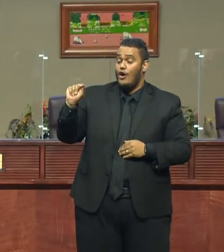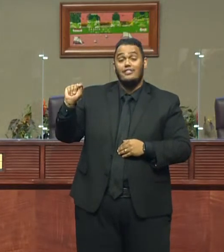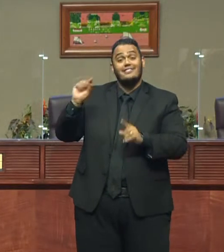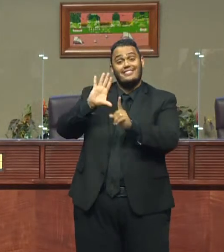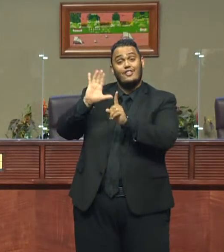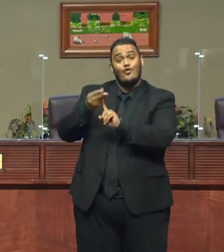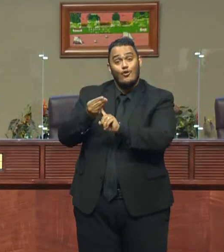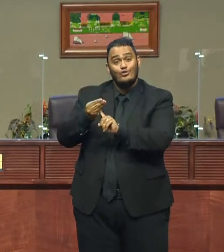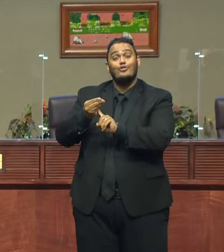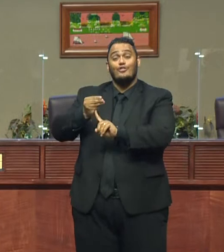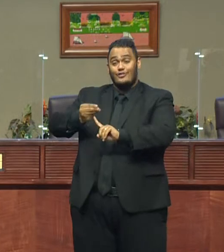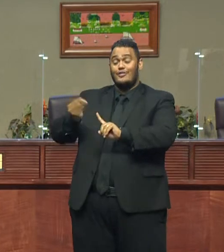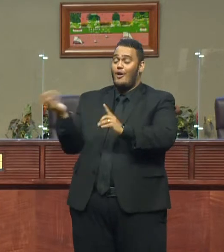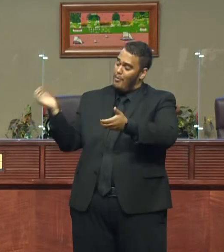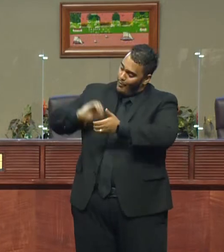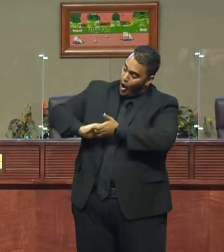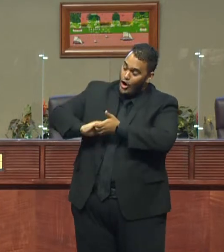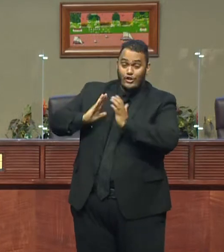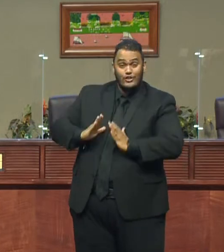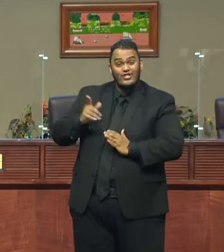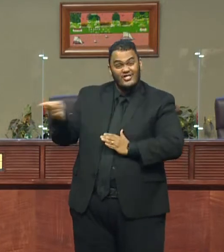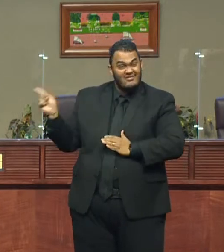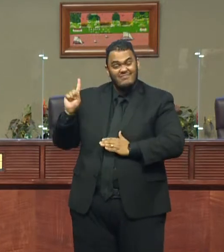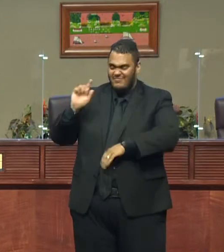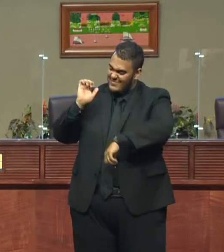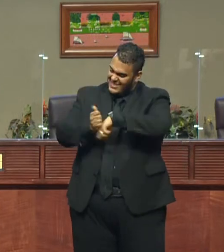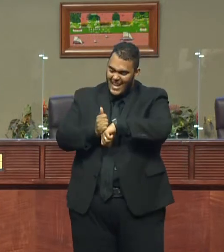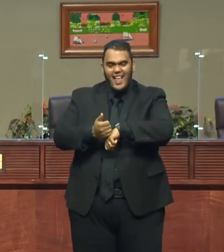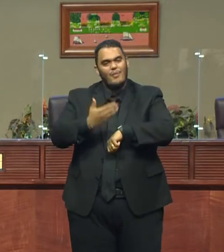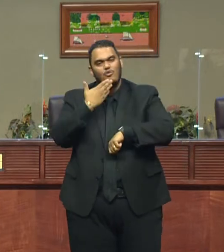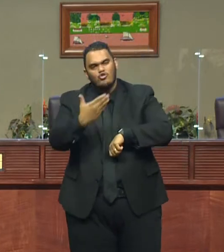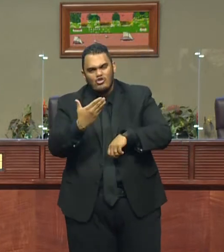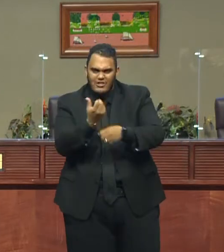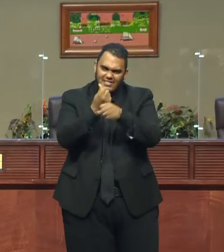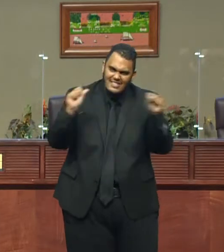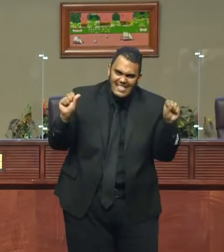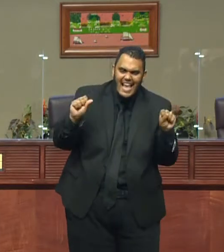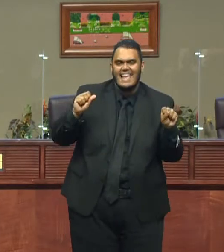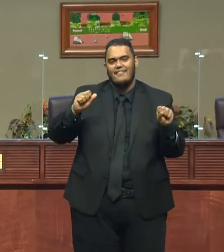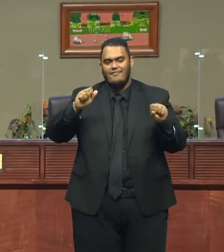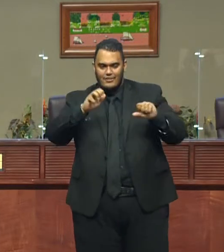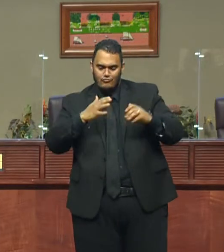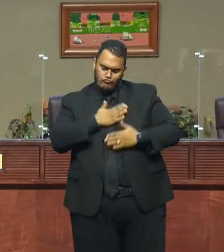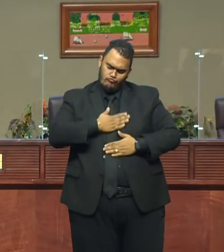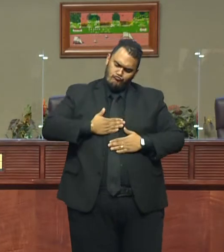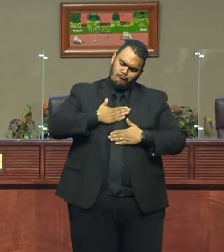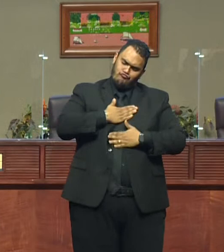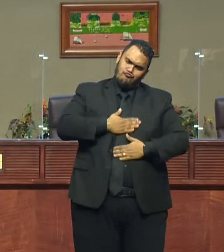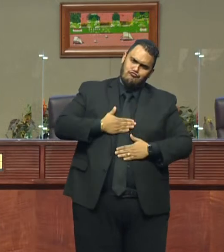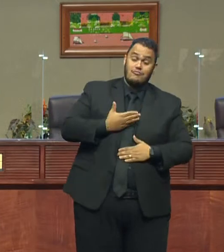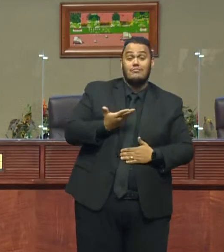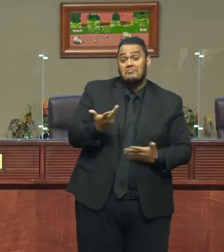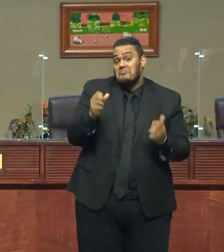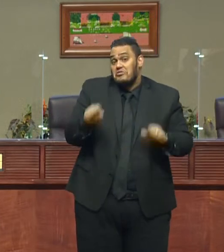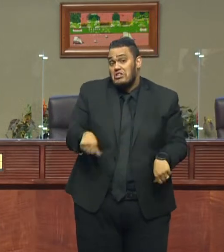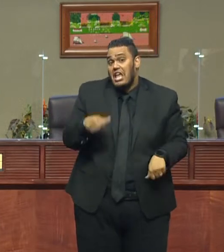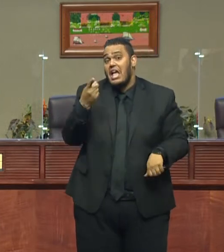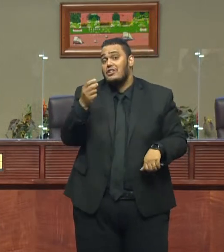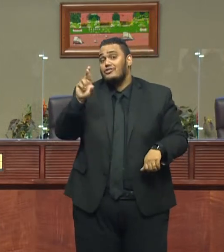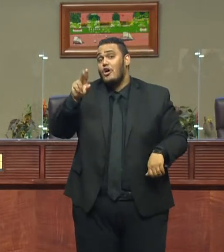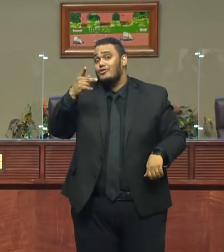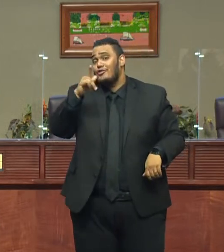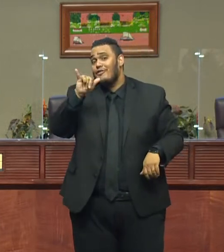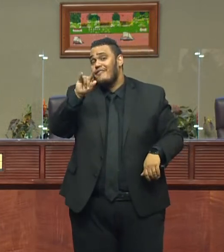created safe ways for you to be entertained outdoor, whether it's enjoying live music at the Front Yard Festival at the Dr. Phillips